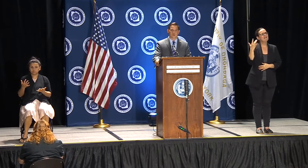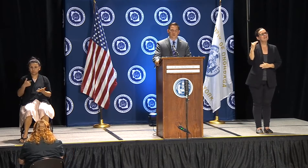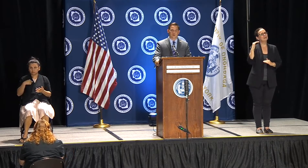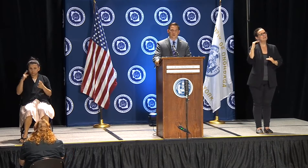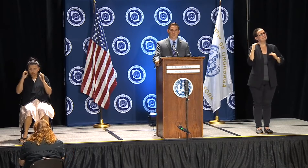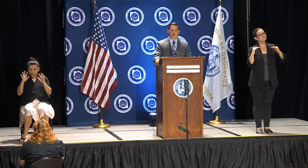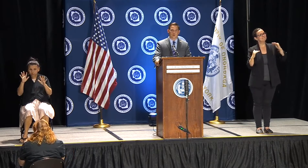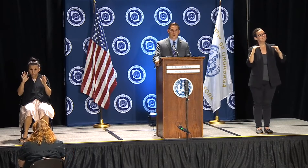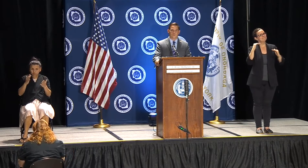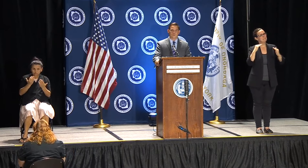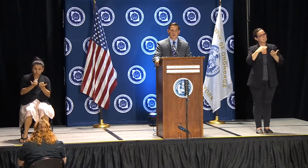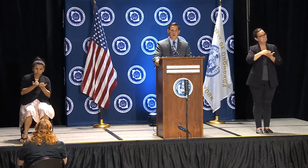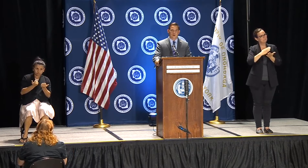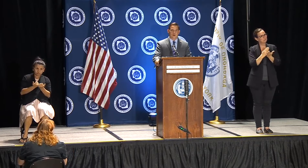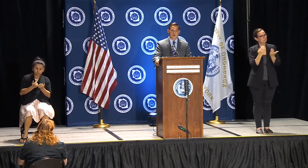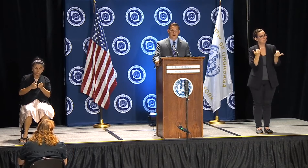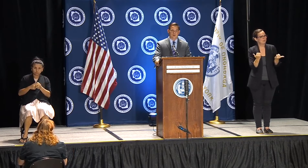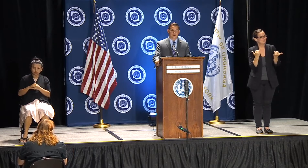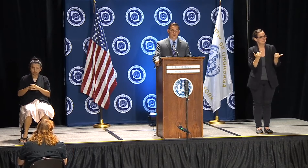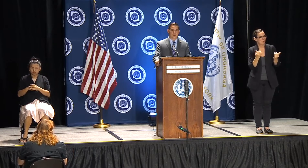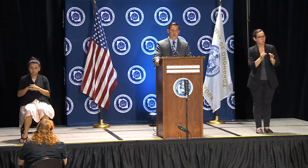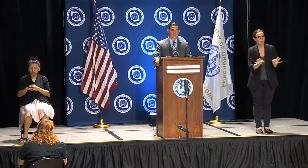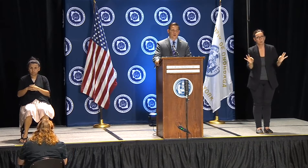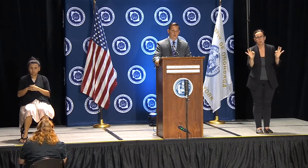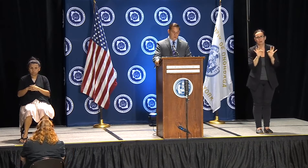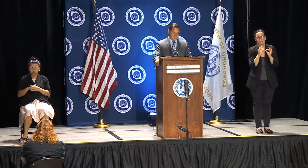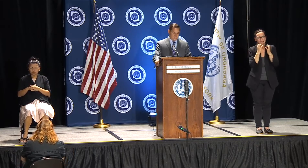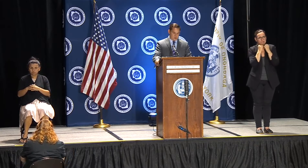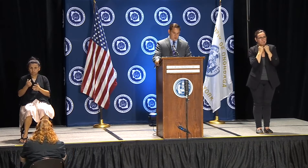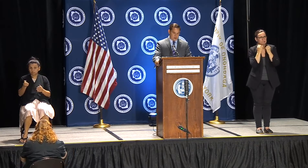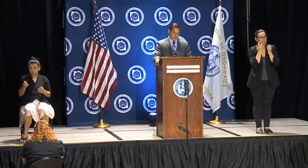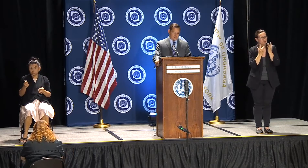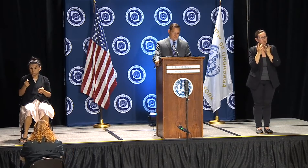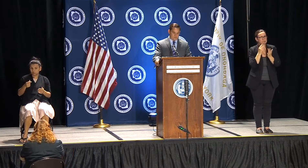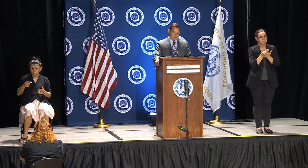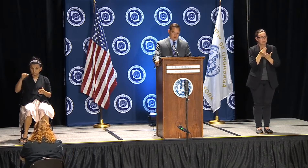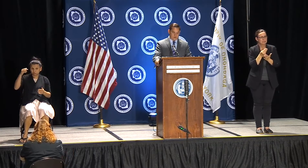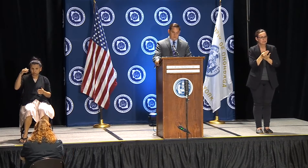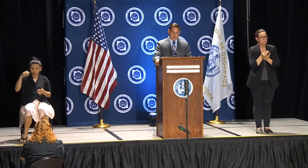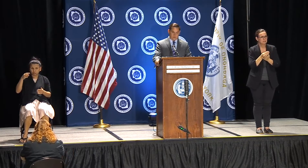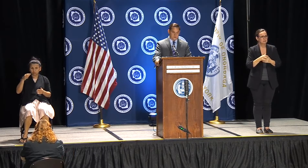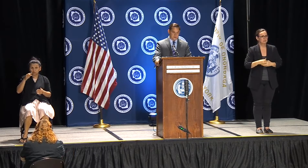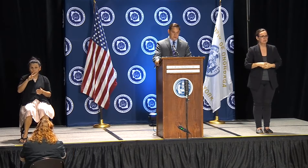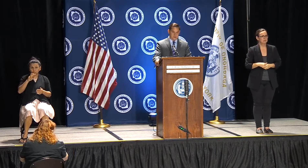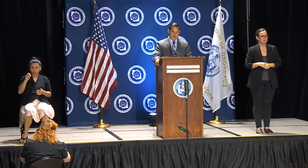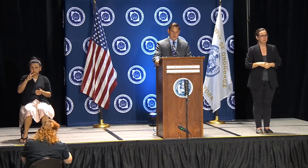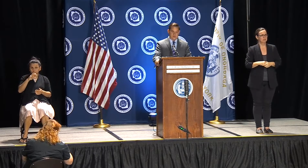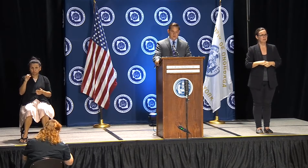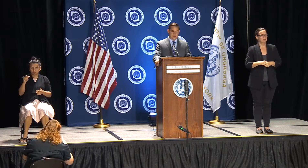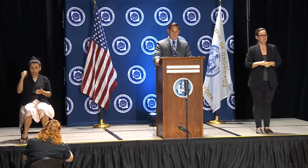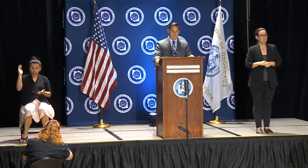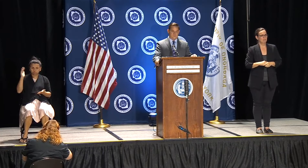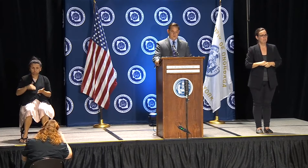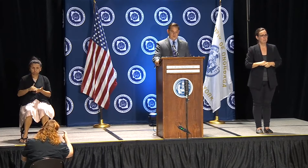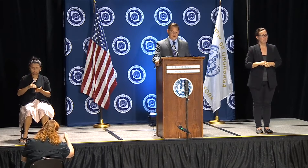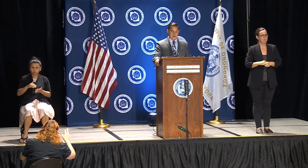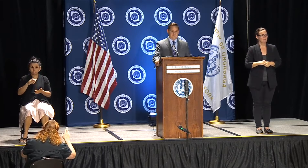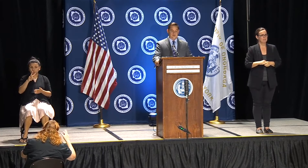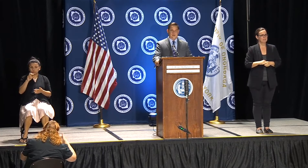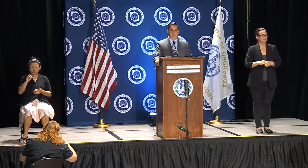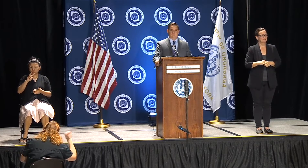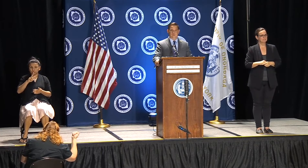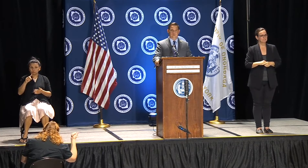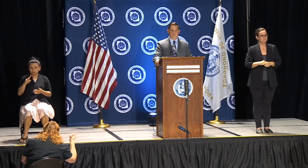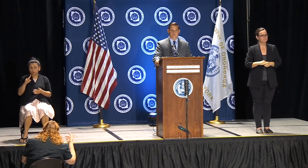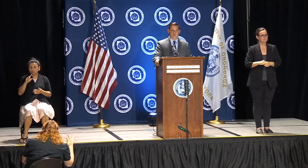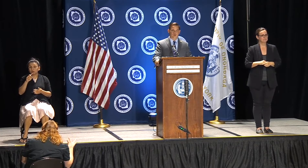forward a budget in 2021 as well. So if there are some variables that can change, sales tax